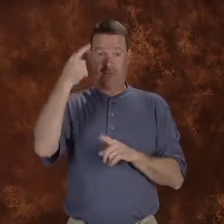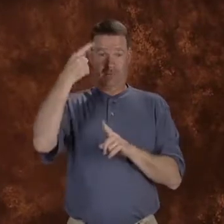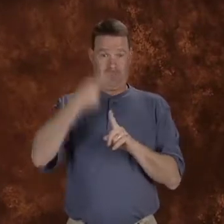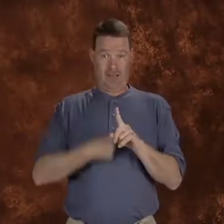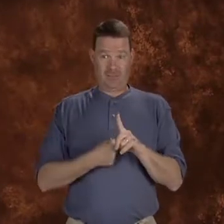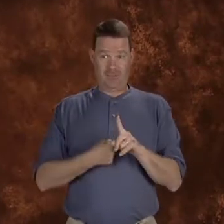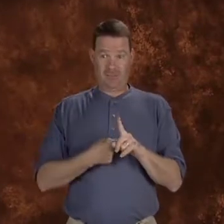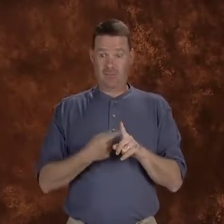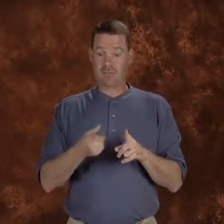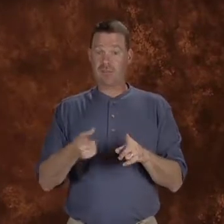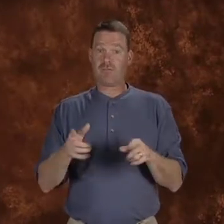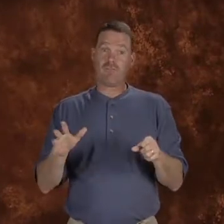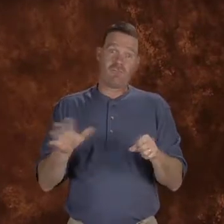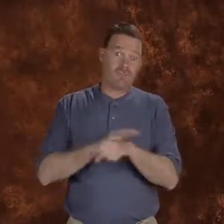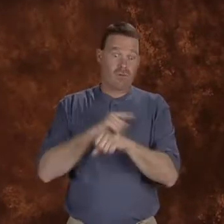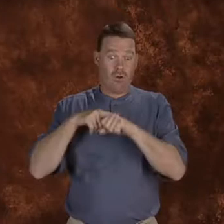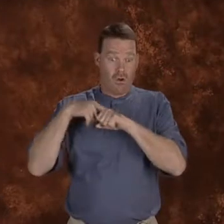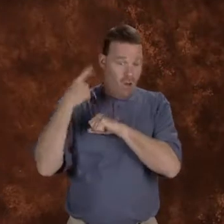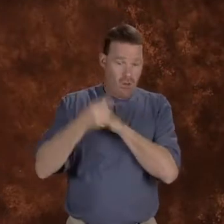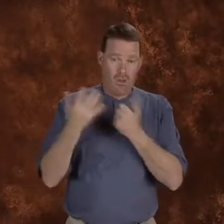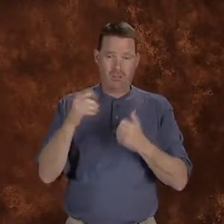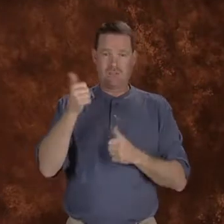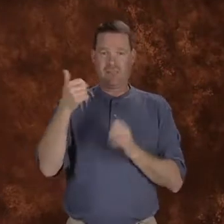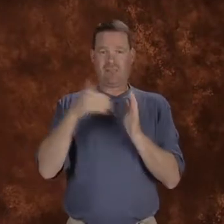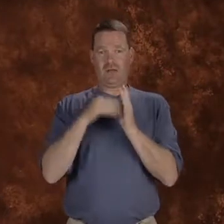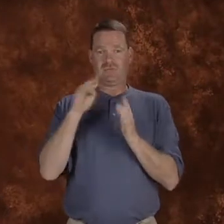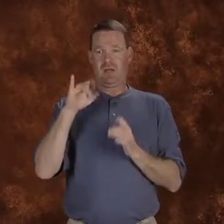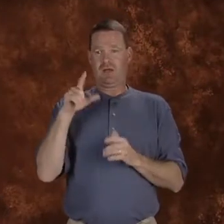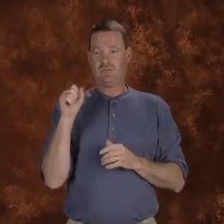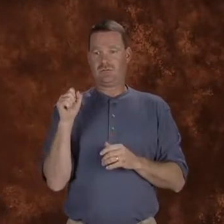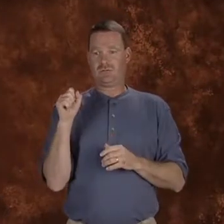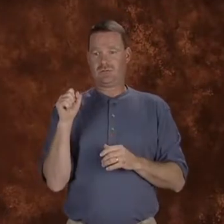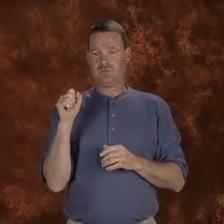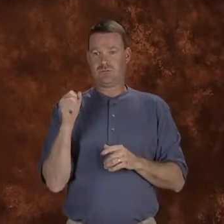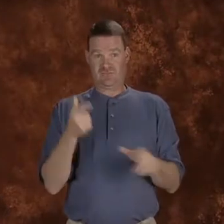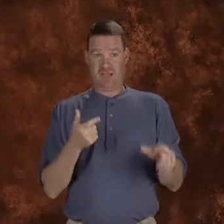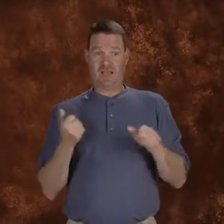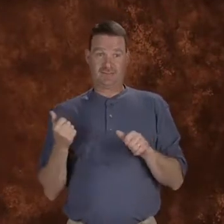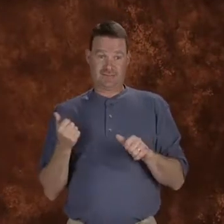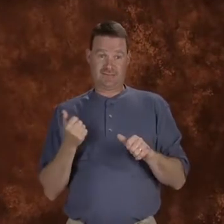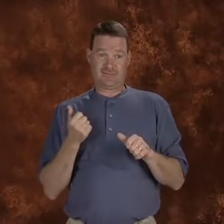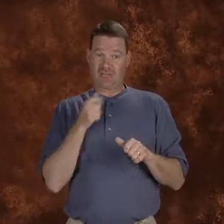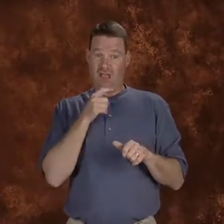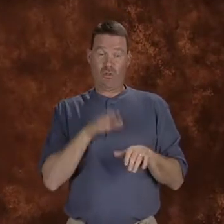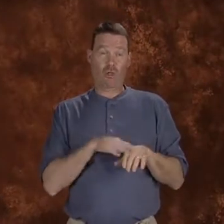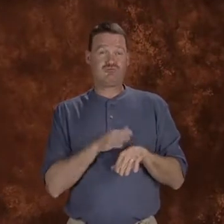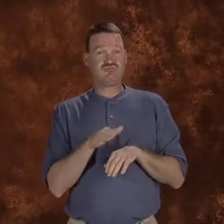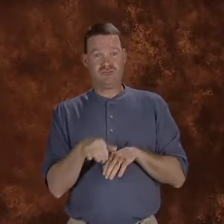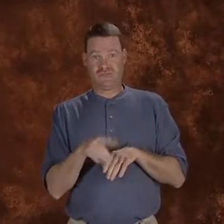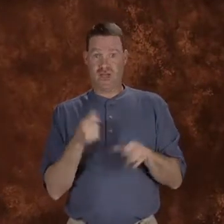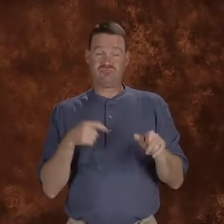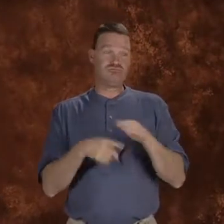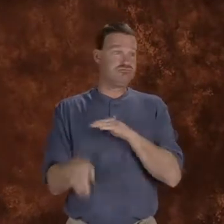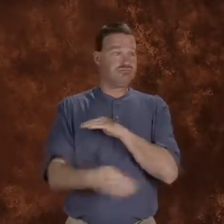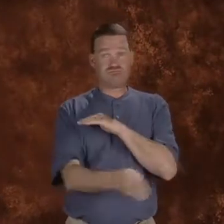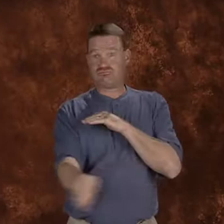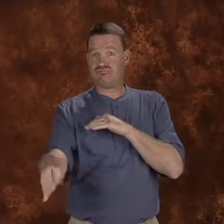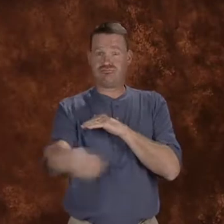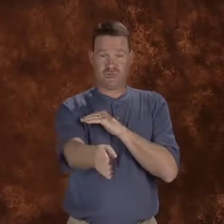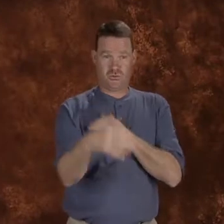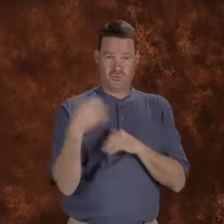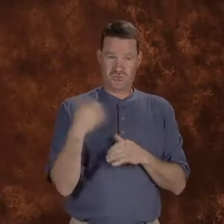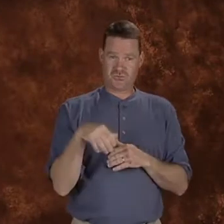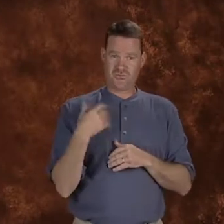But a team of researchers tracked a full-size blue whale for 10 months and discovered that